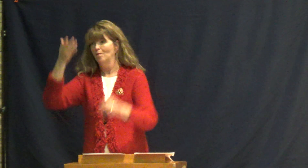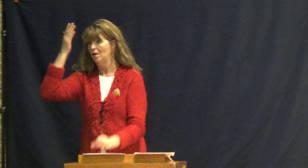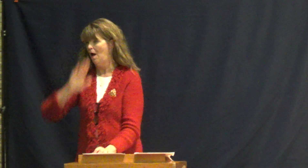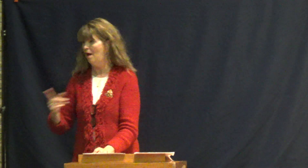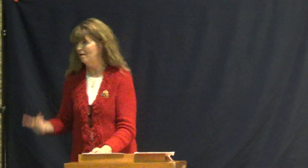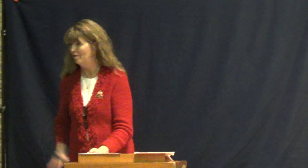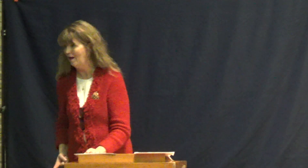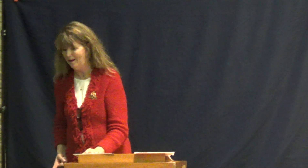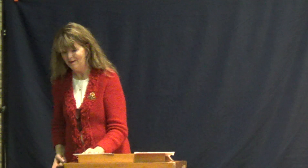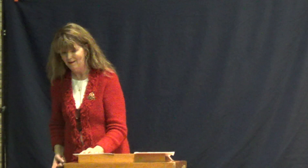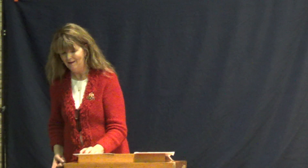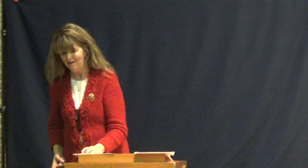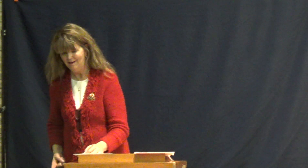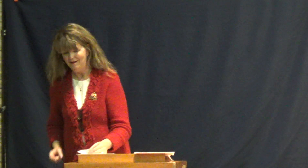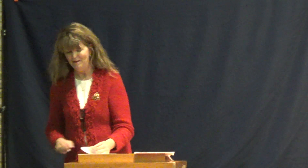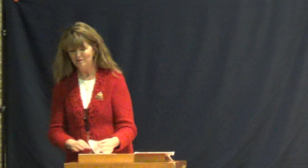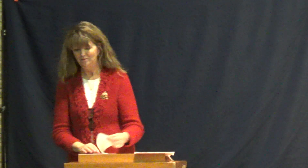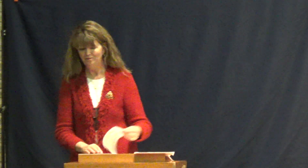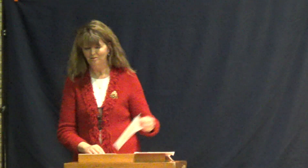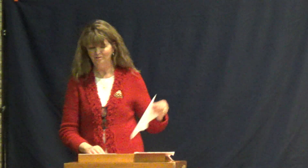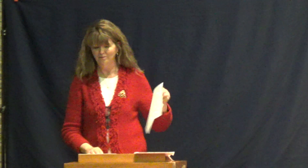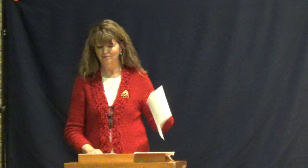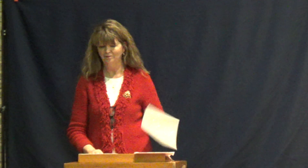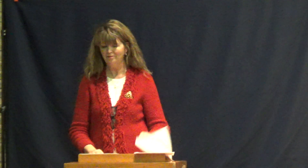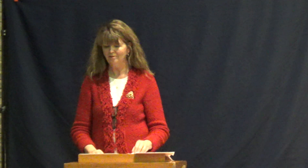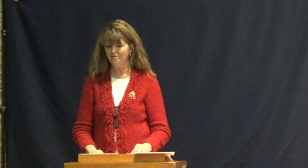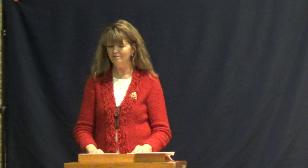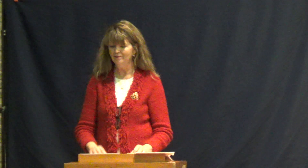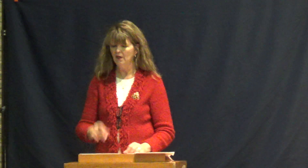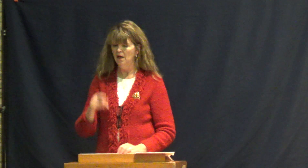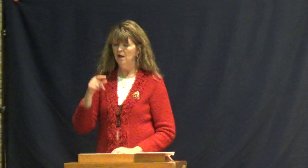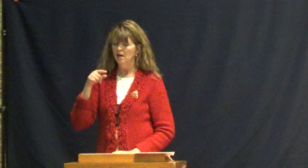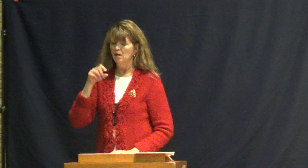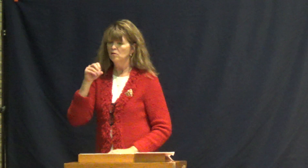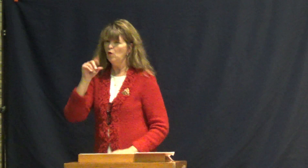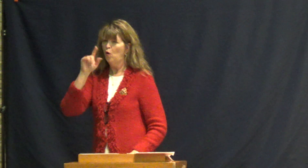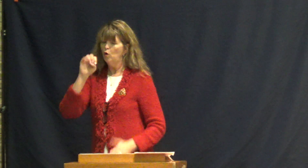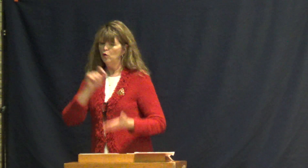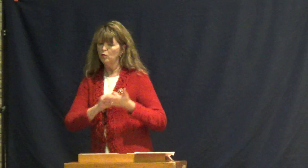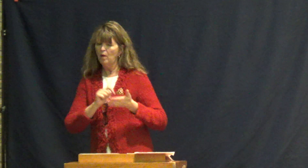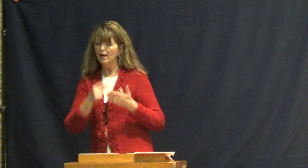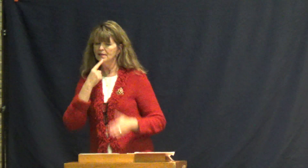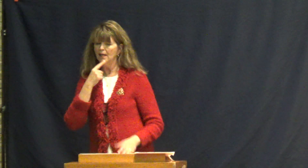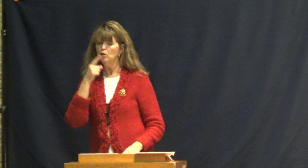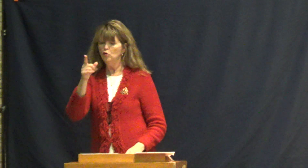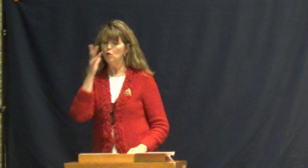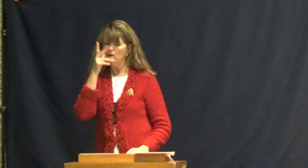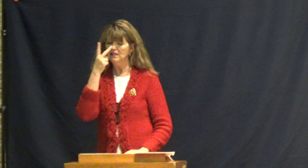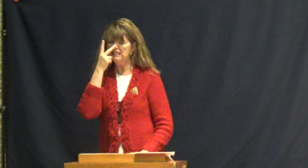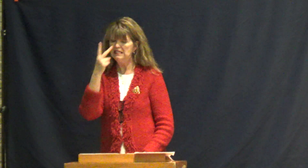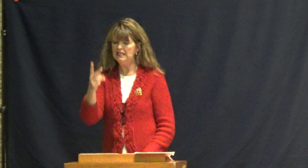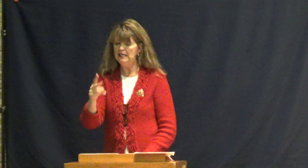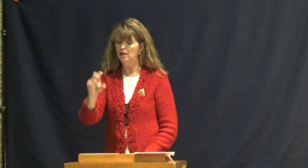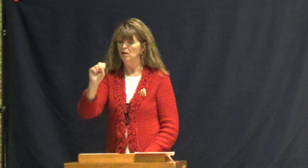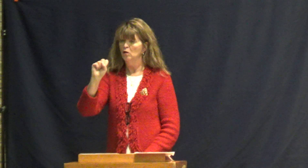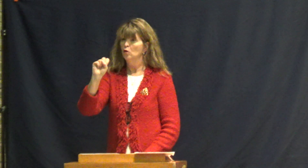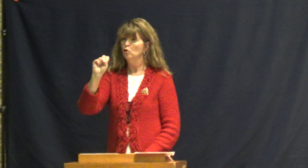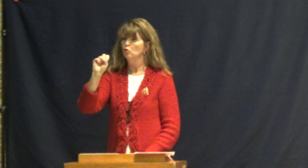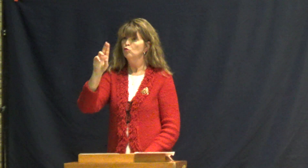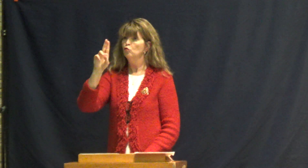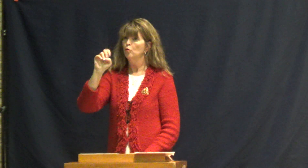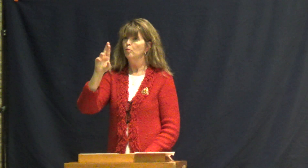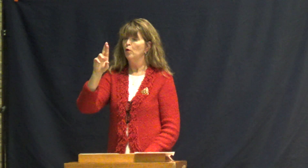Those were all obvious signs that it was impossible to mistake them as being from anyone but